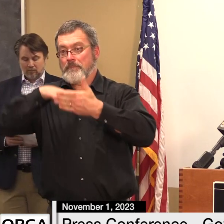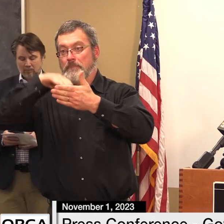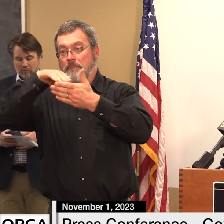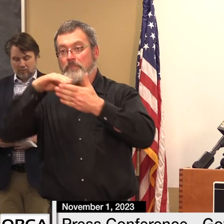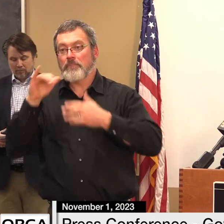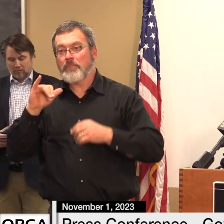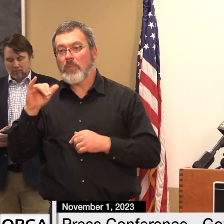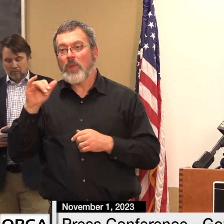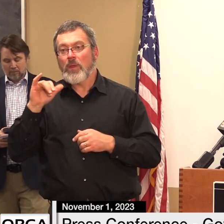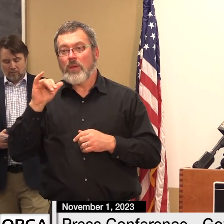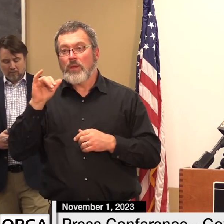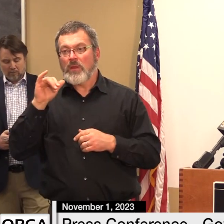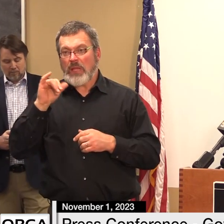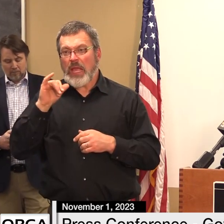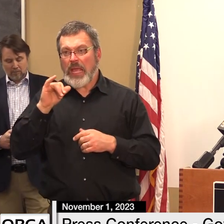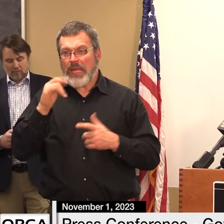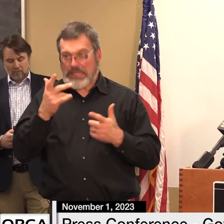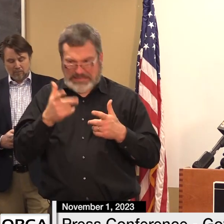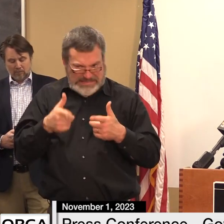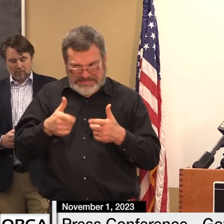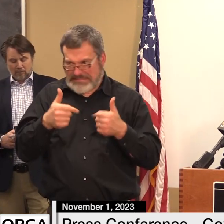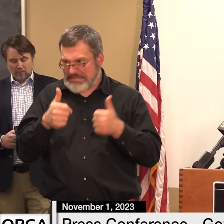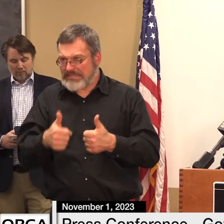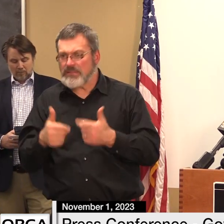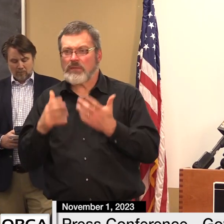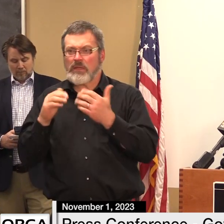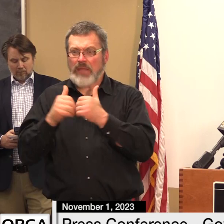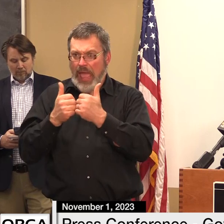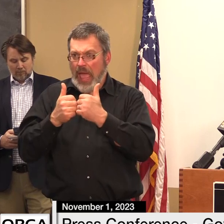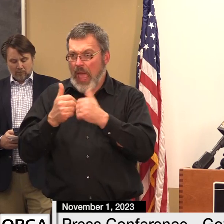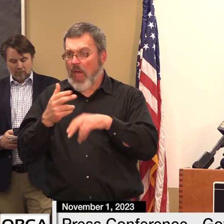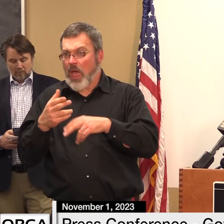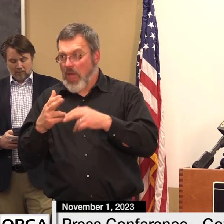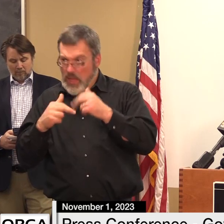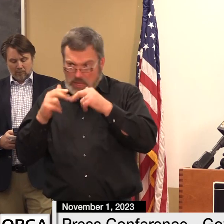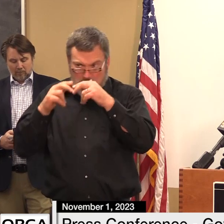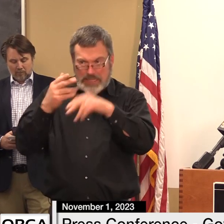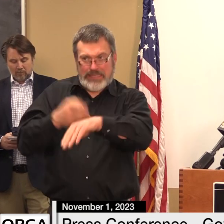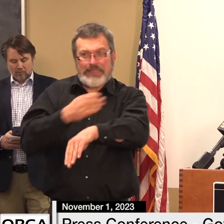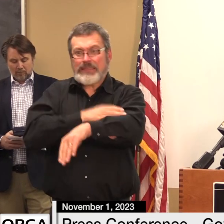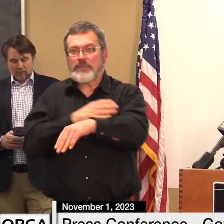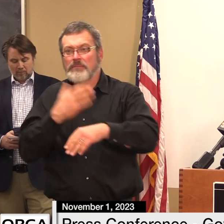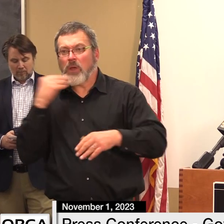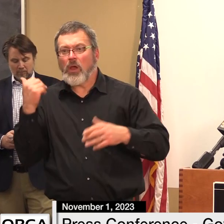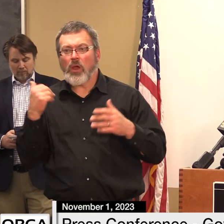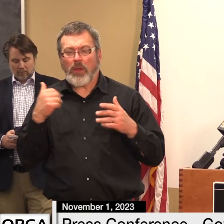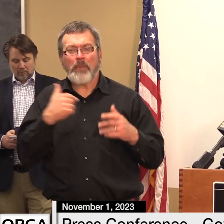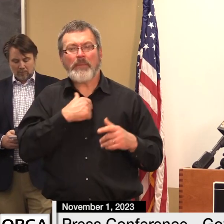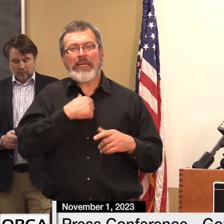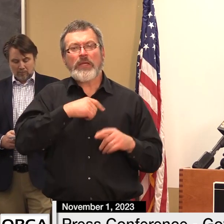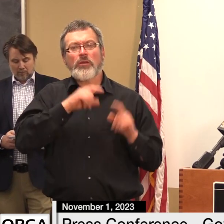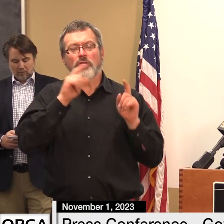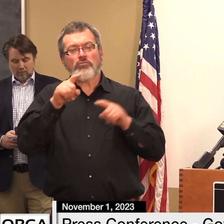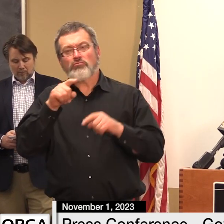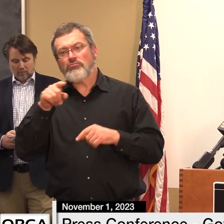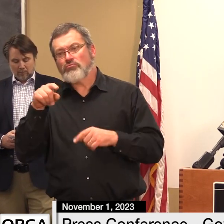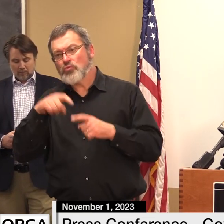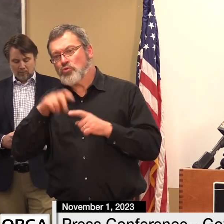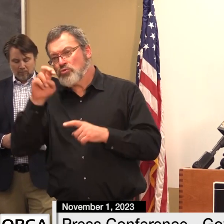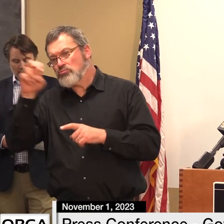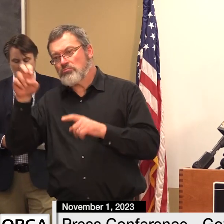through excavation? I know from traveling back and forth over to Lake Maury, 302 floods often in the